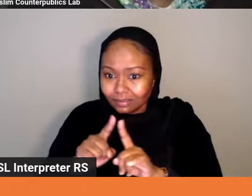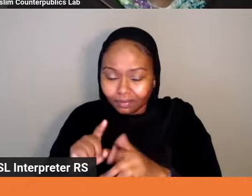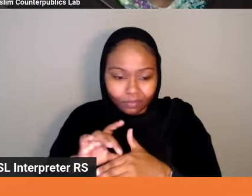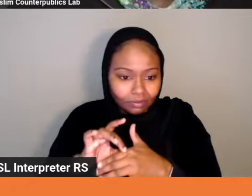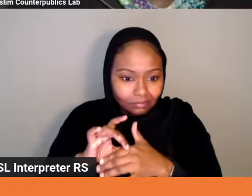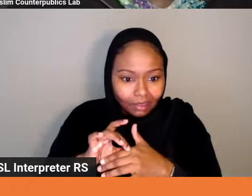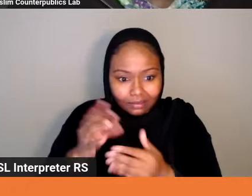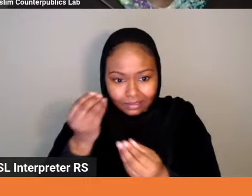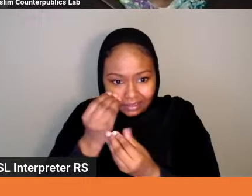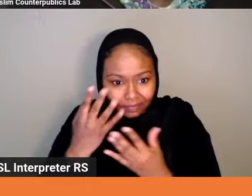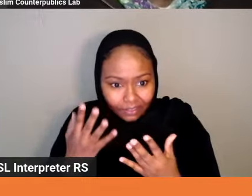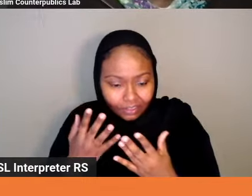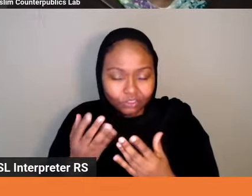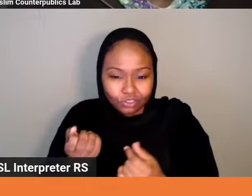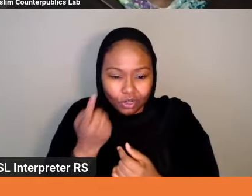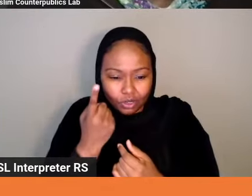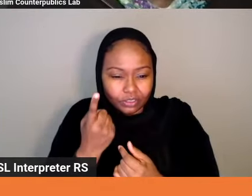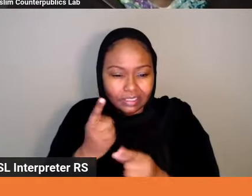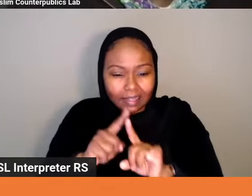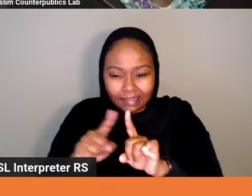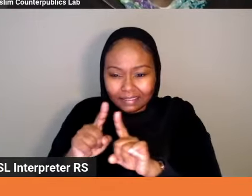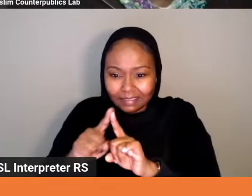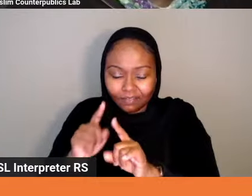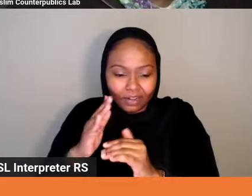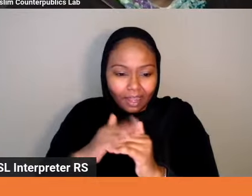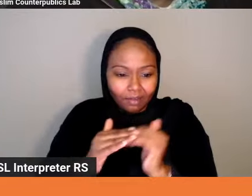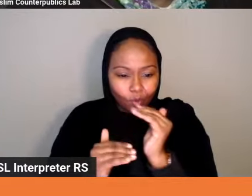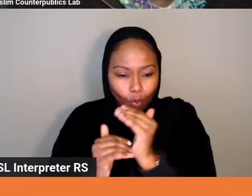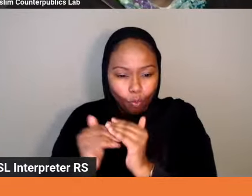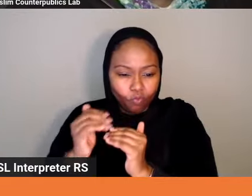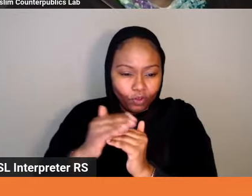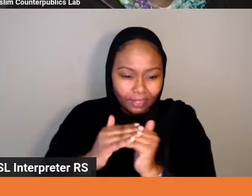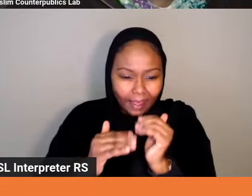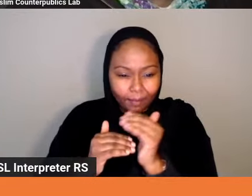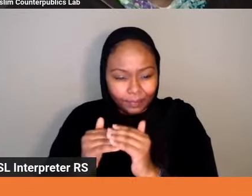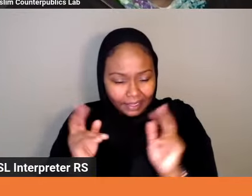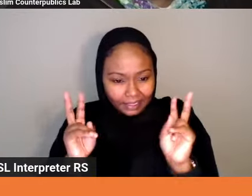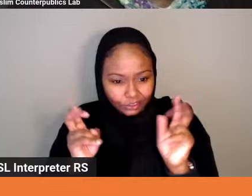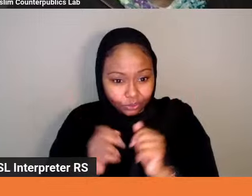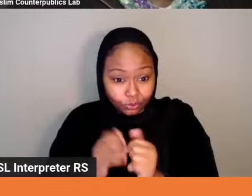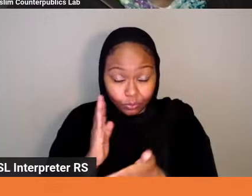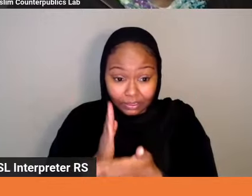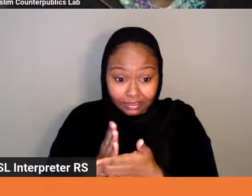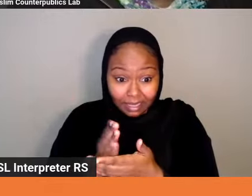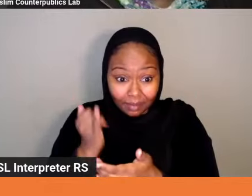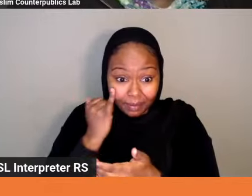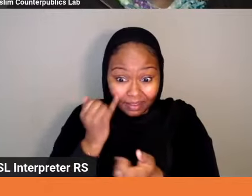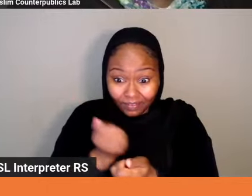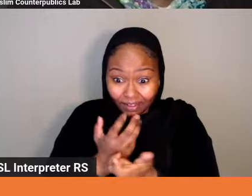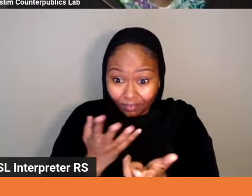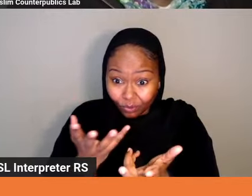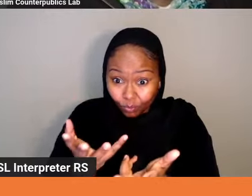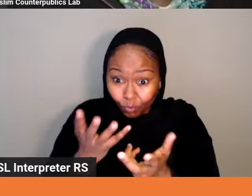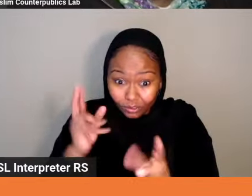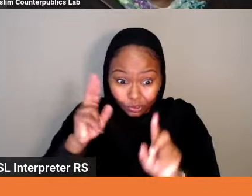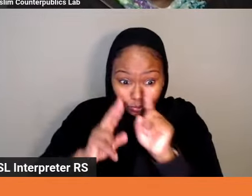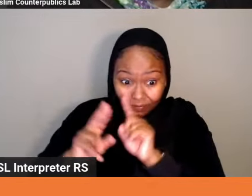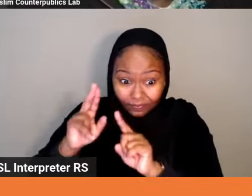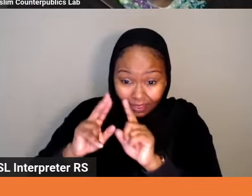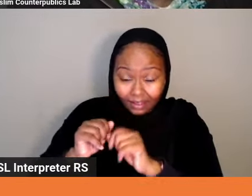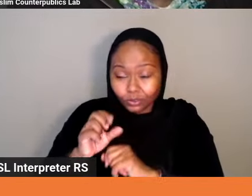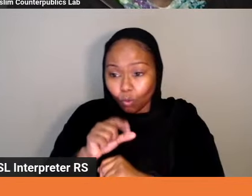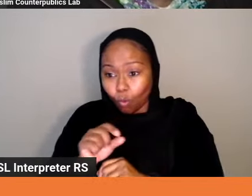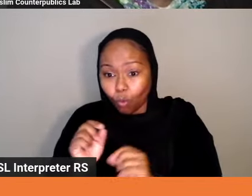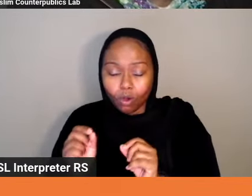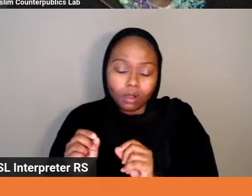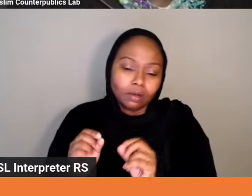these overlapping issues. We wanted to just sort of stop here for a moment and see if any of you wanted to reflect or comment